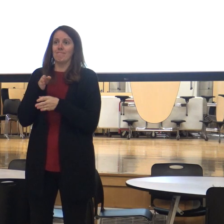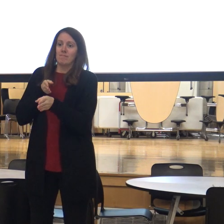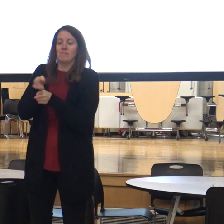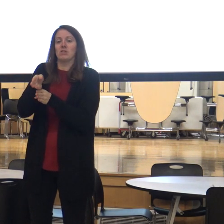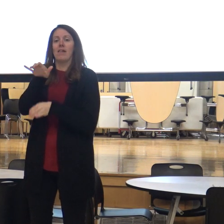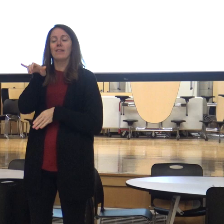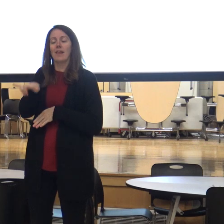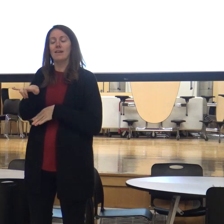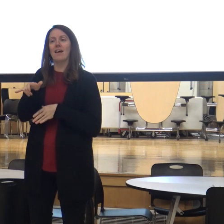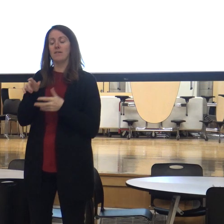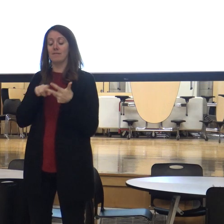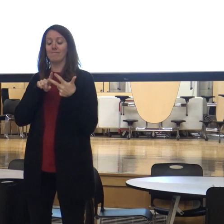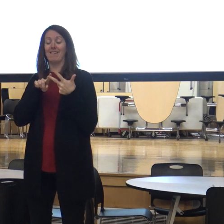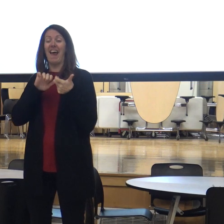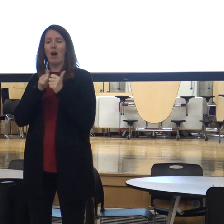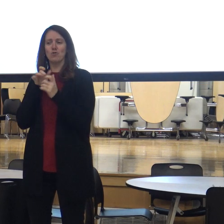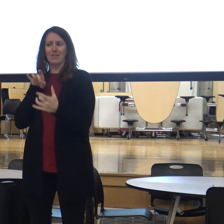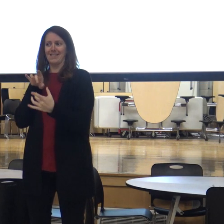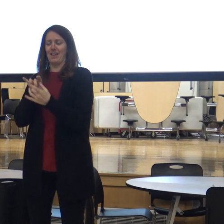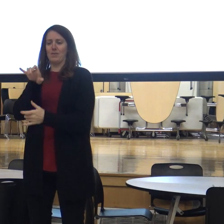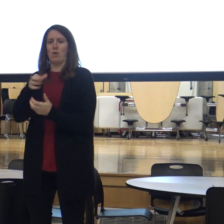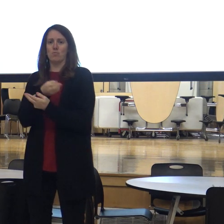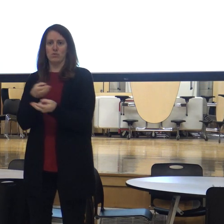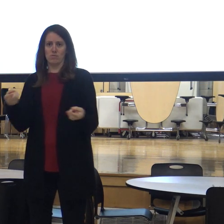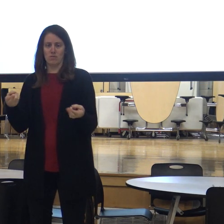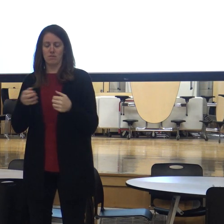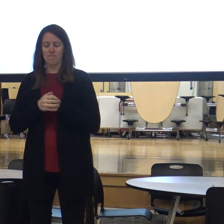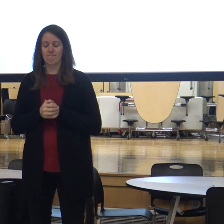how do we connect with those resources?